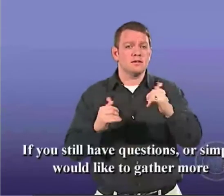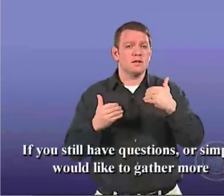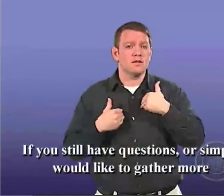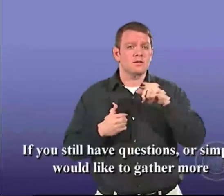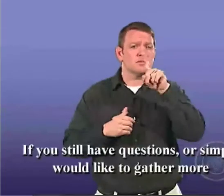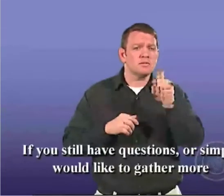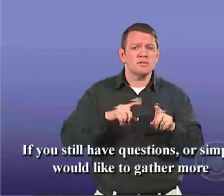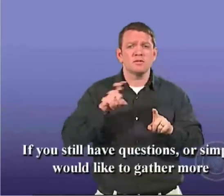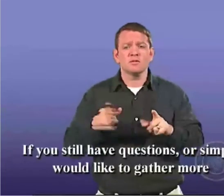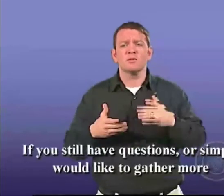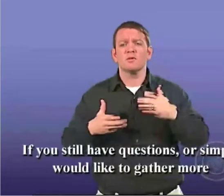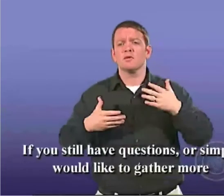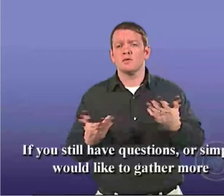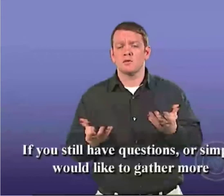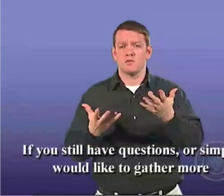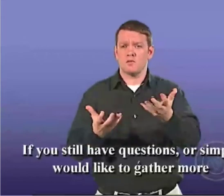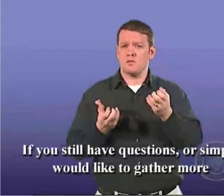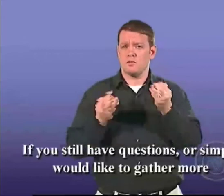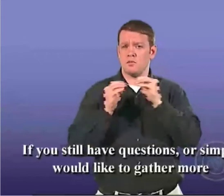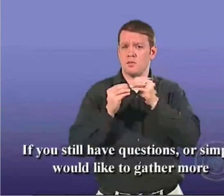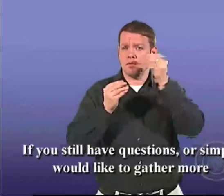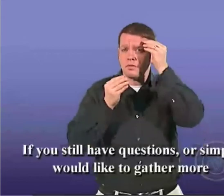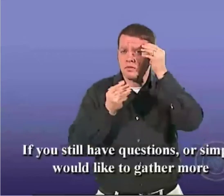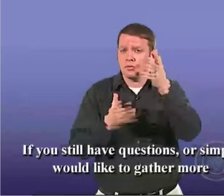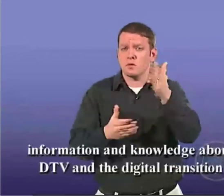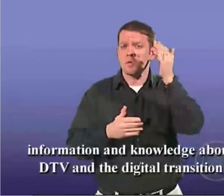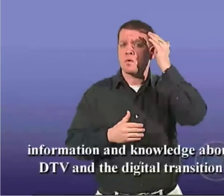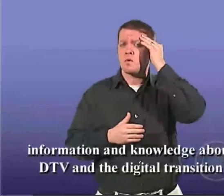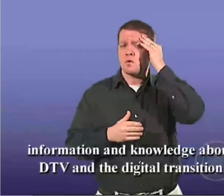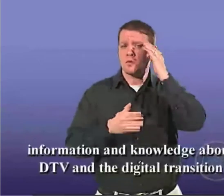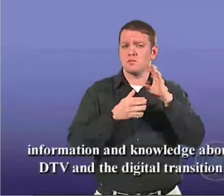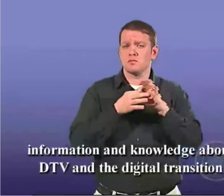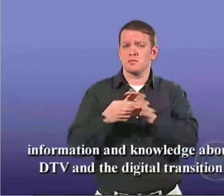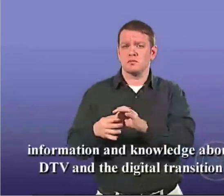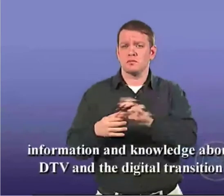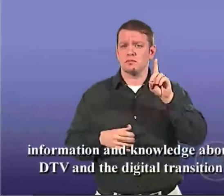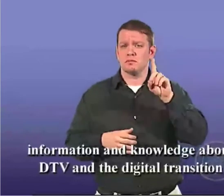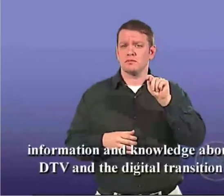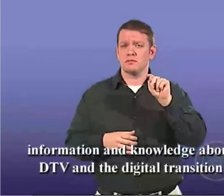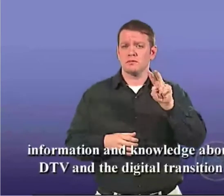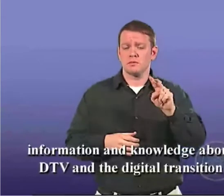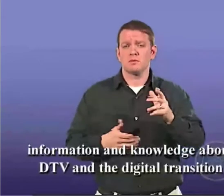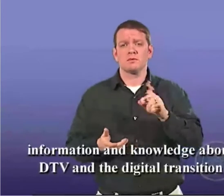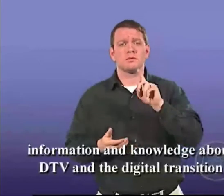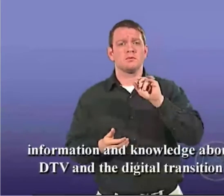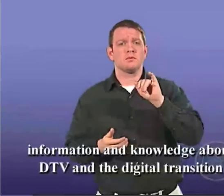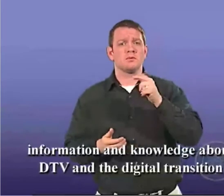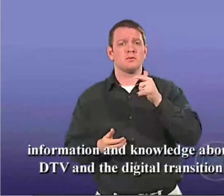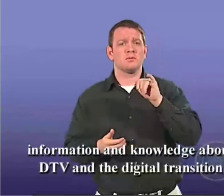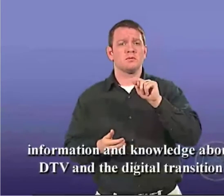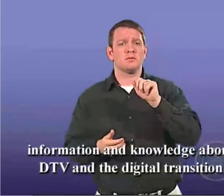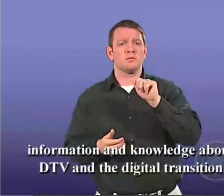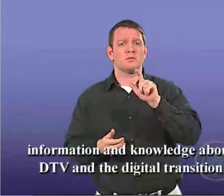If you still have questions or simply would like to gather more information and knowledge about DTV and the digital